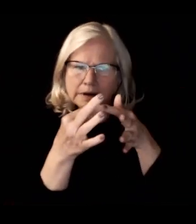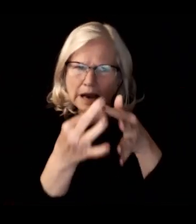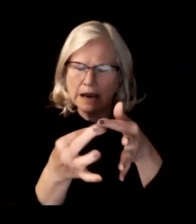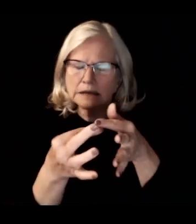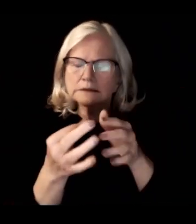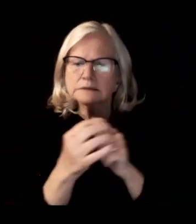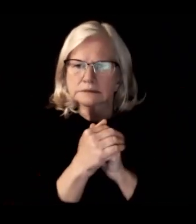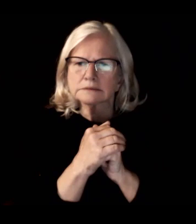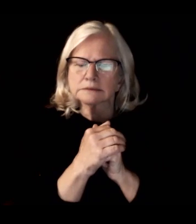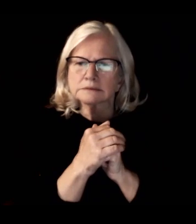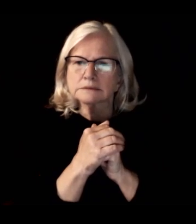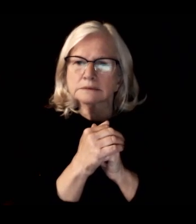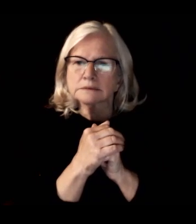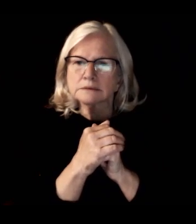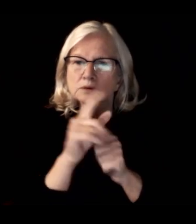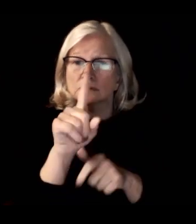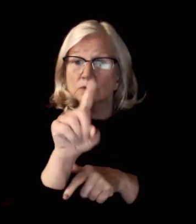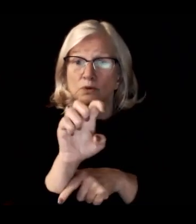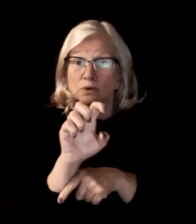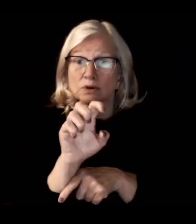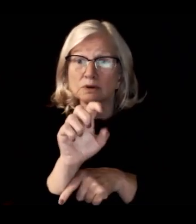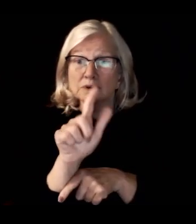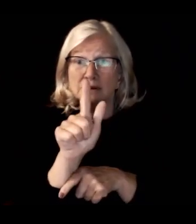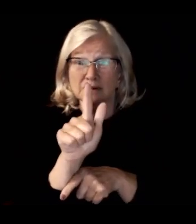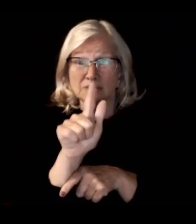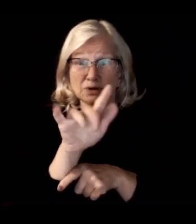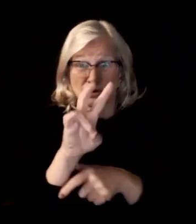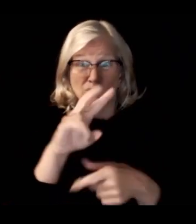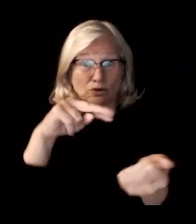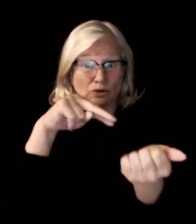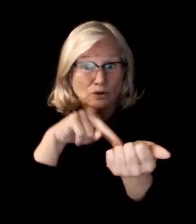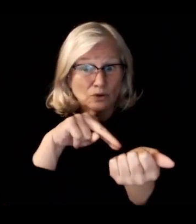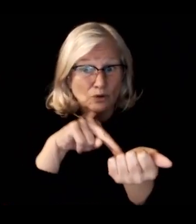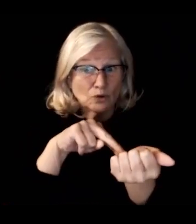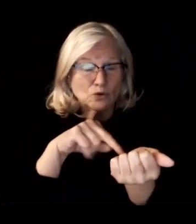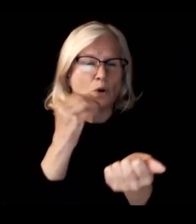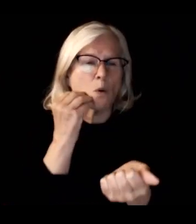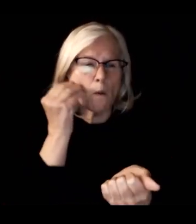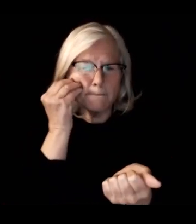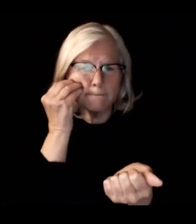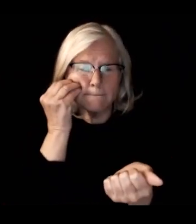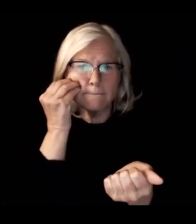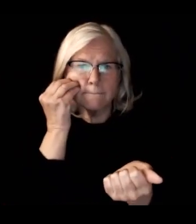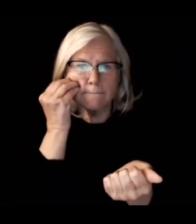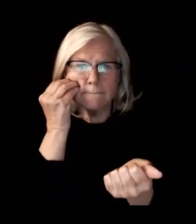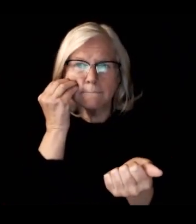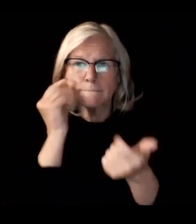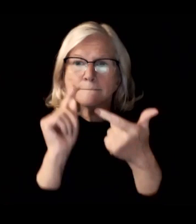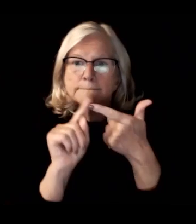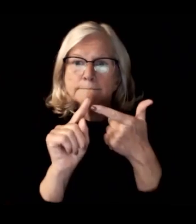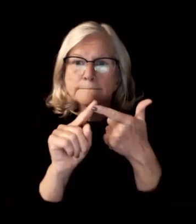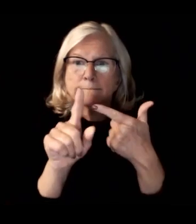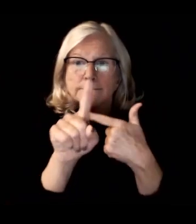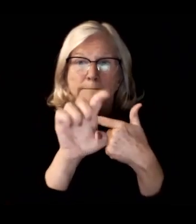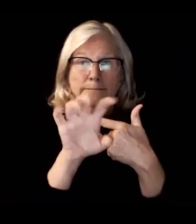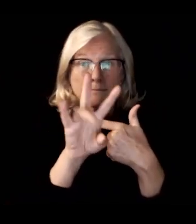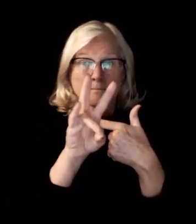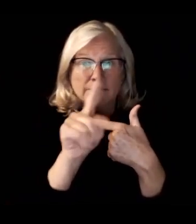and 171 home care providers or assisted living type providers have implemented the guidance.